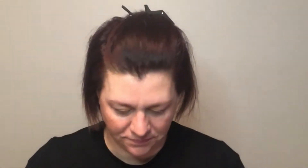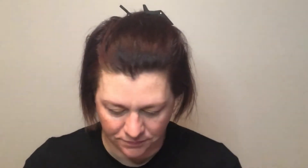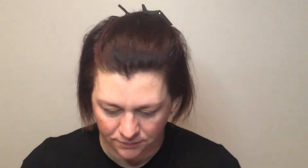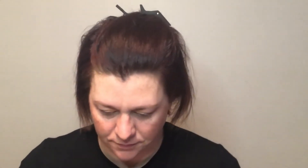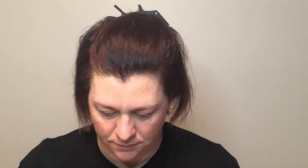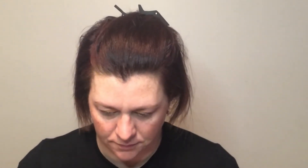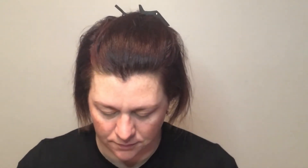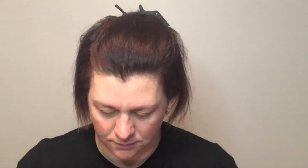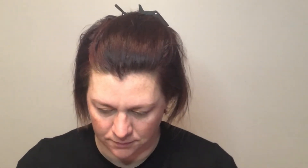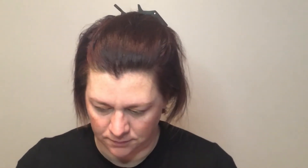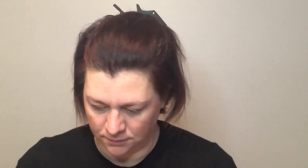Here I go.